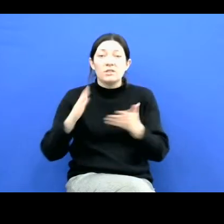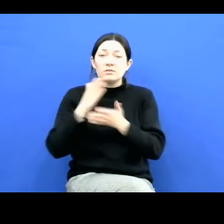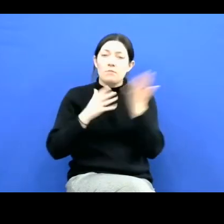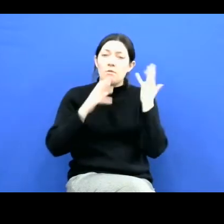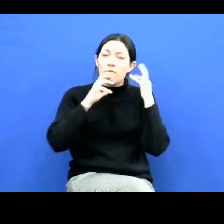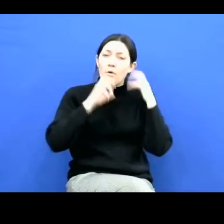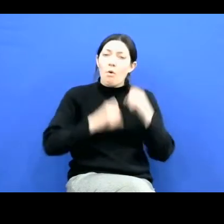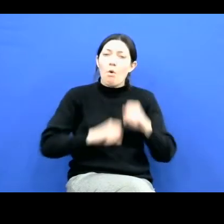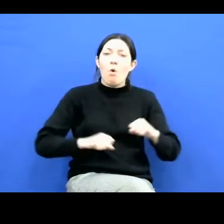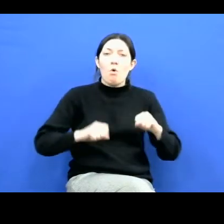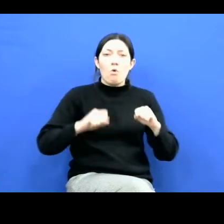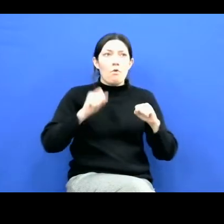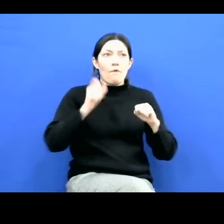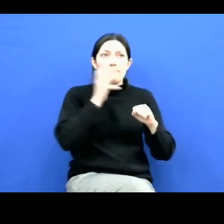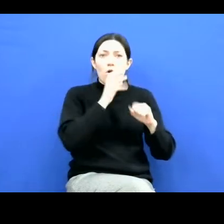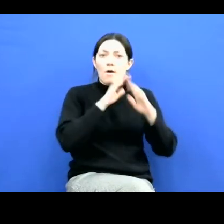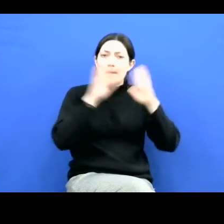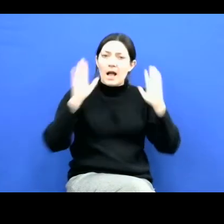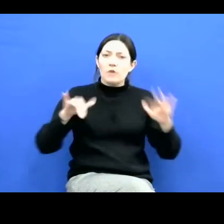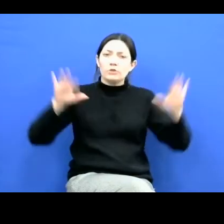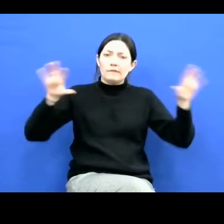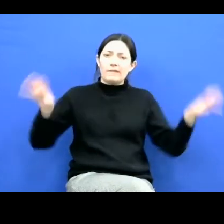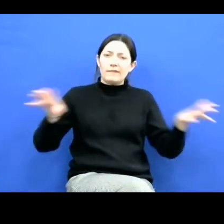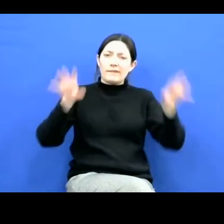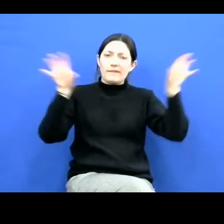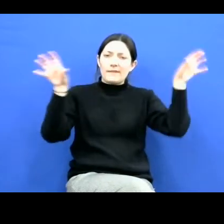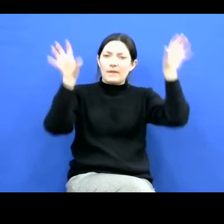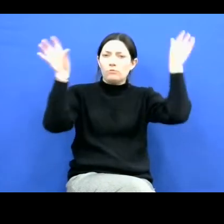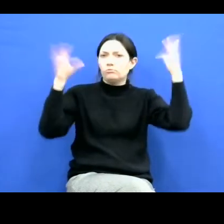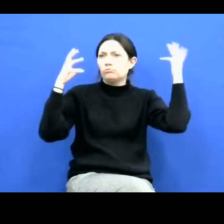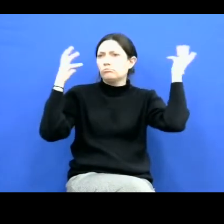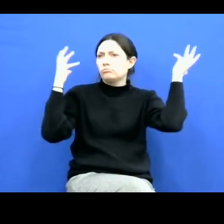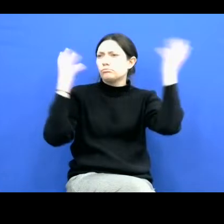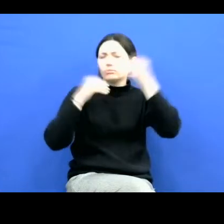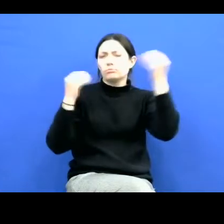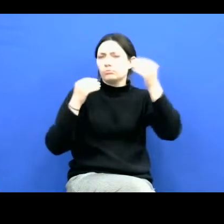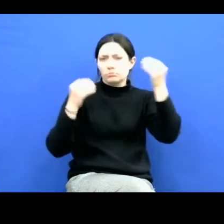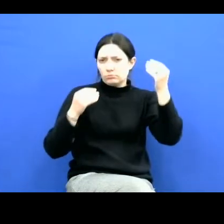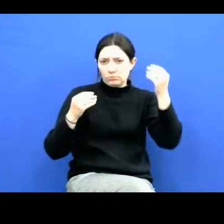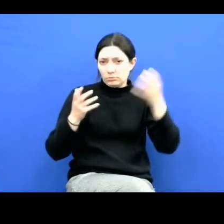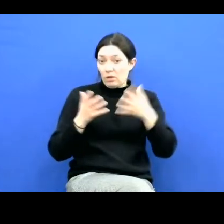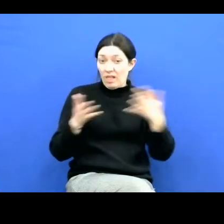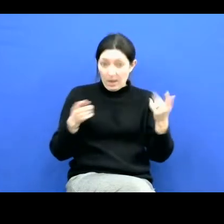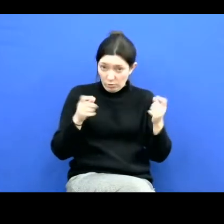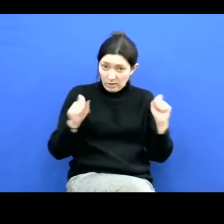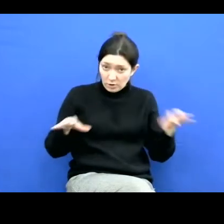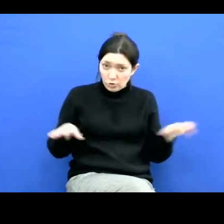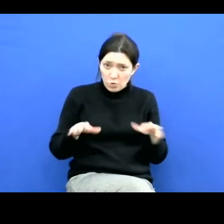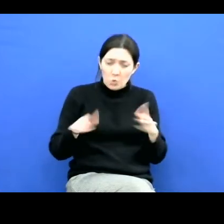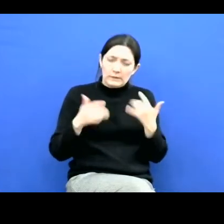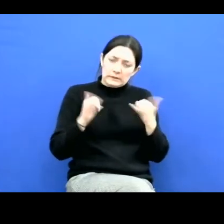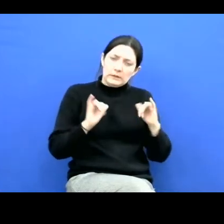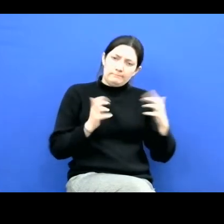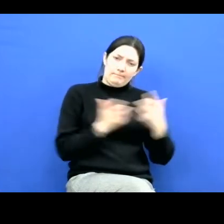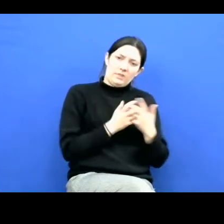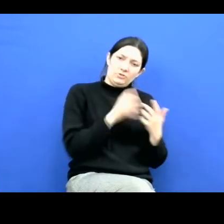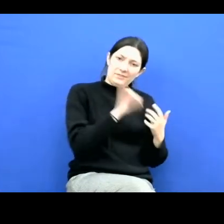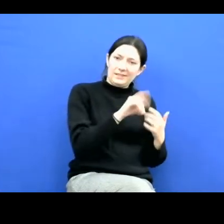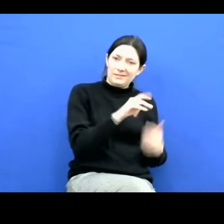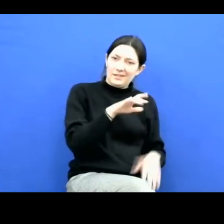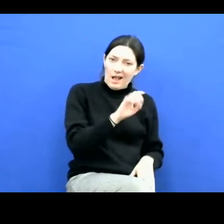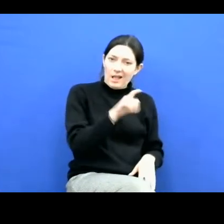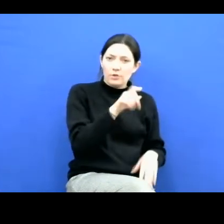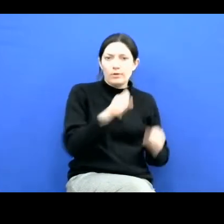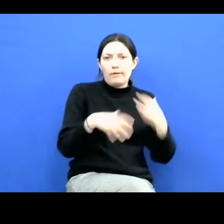old farmhouses, they're just gorgeous. Yeah. So there's a lot you can do and still match that style. So Yeah.